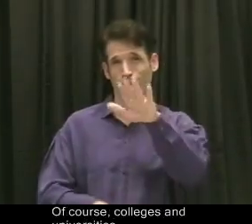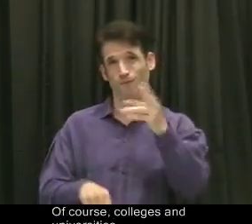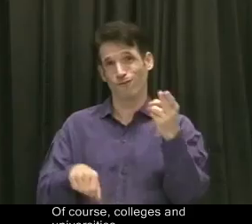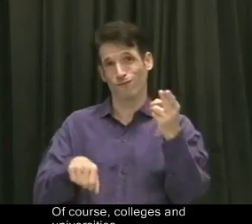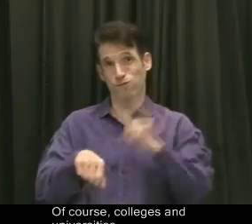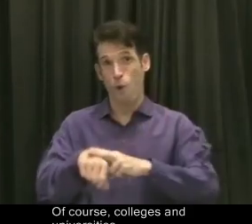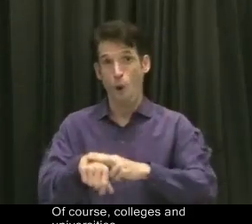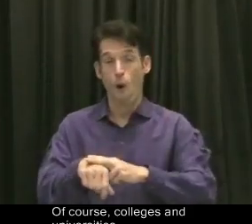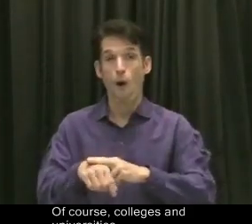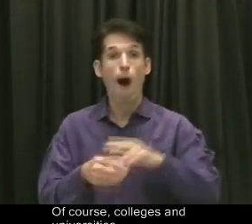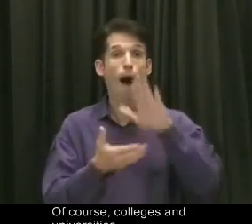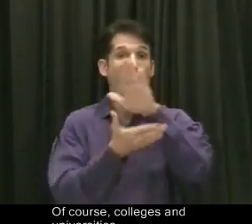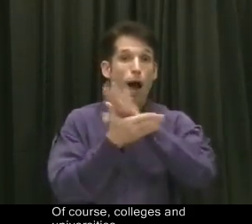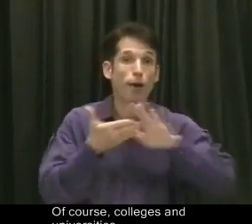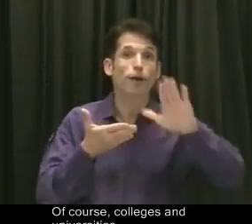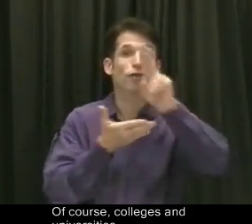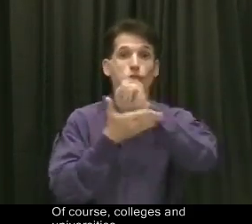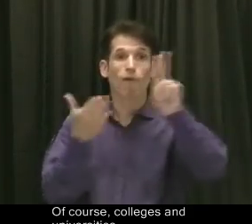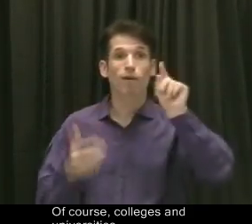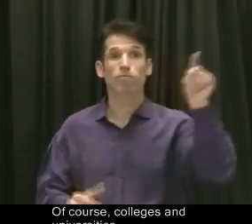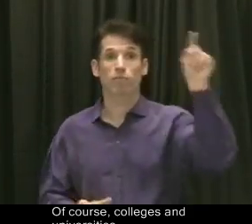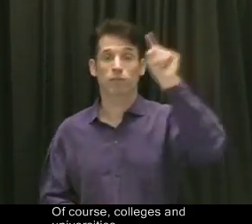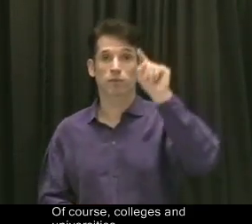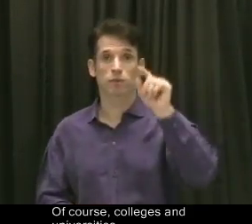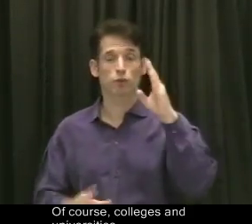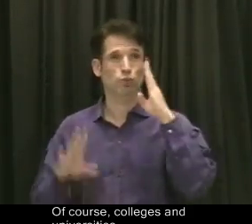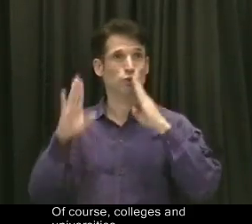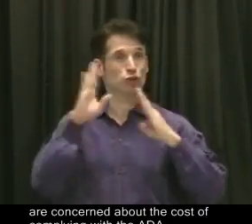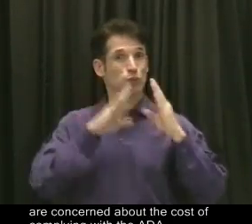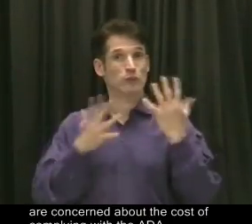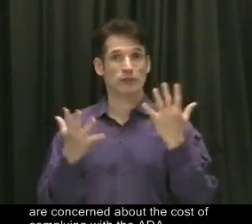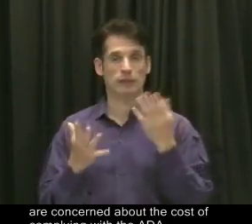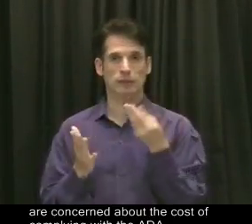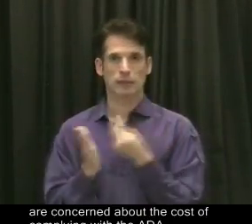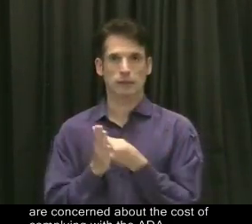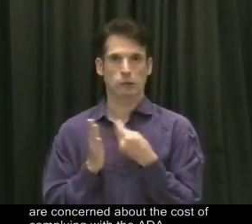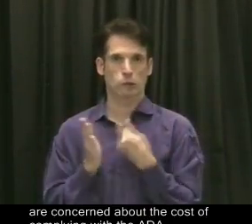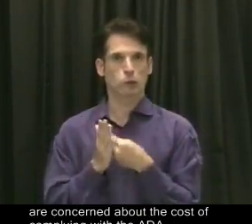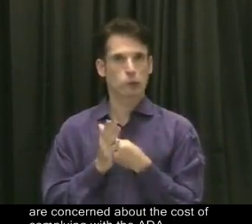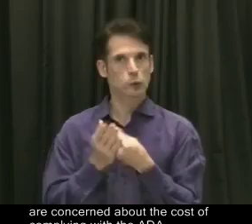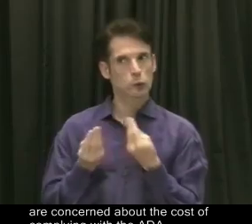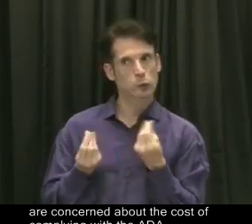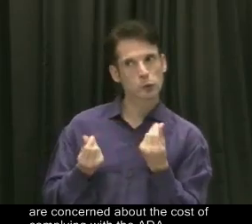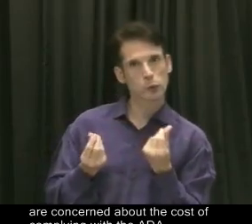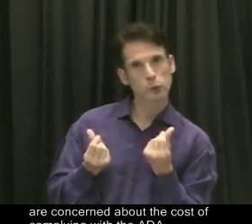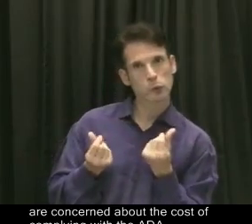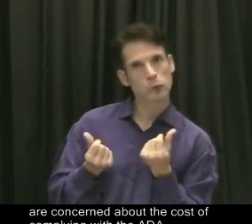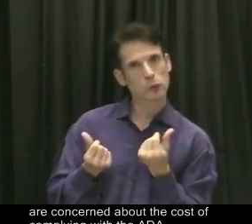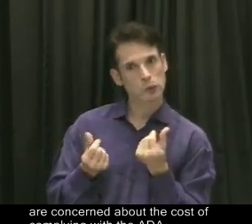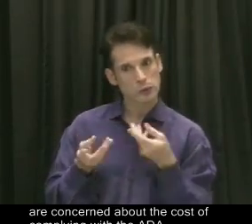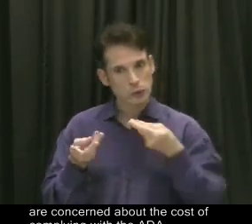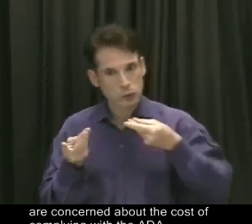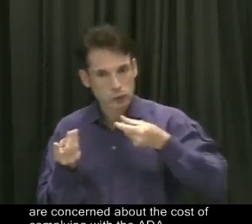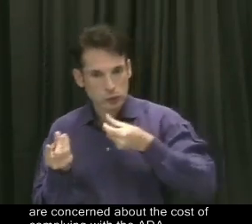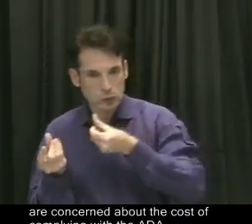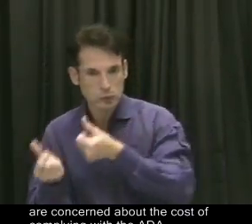Of course, colleges and universities are concerned about the cost of complying with the ADA.